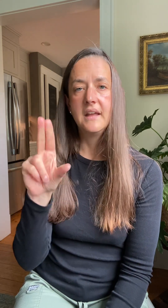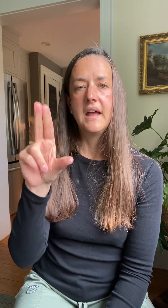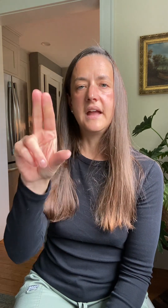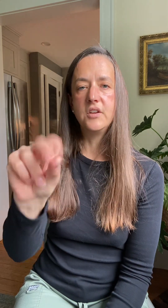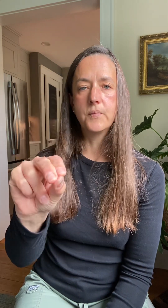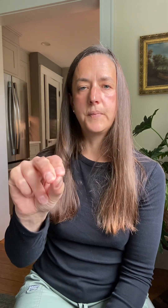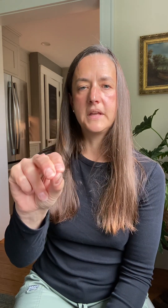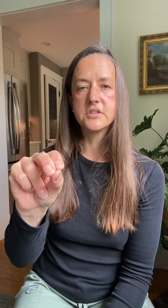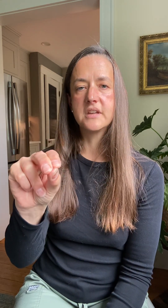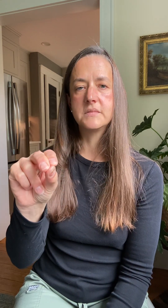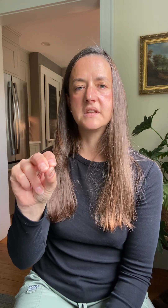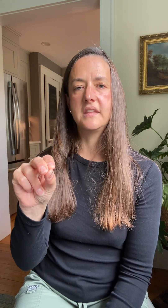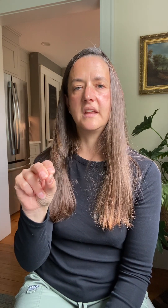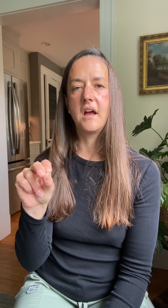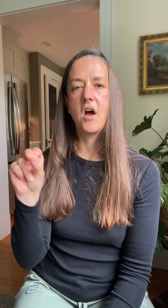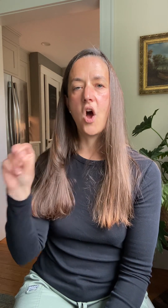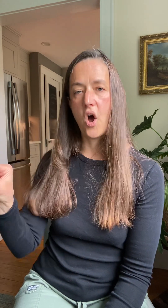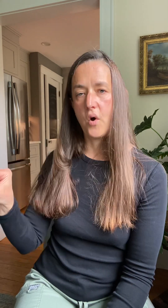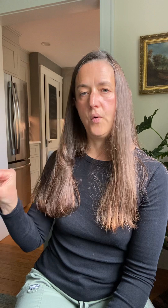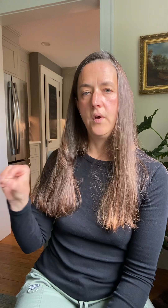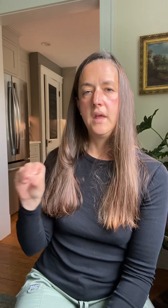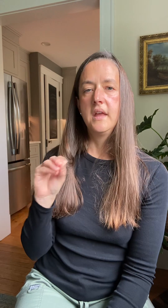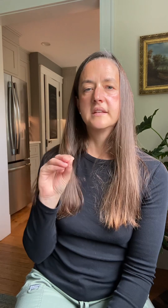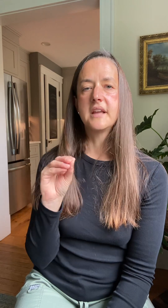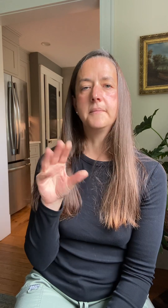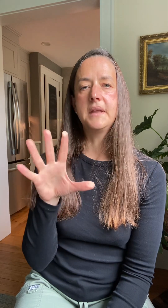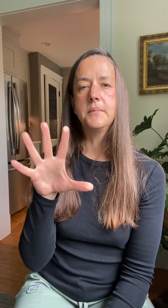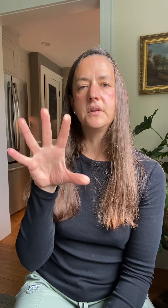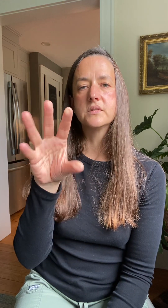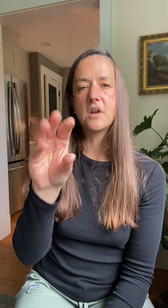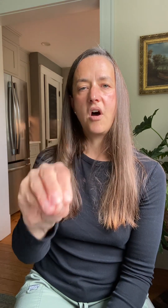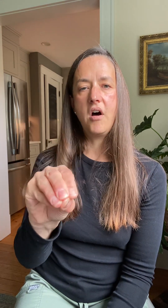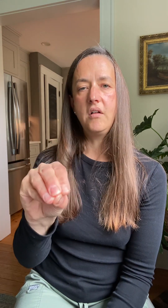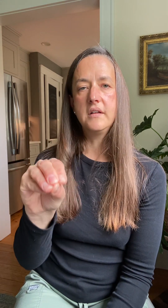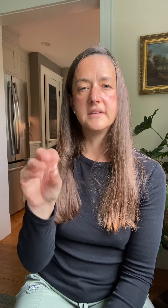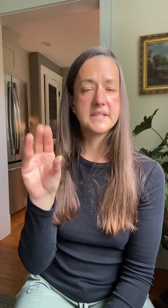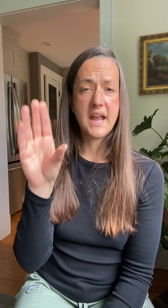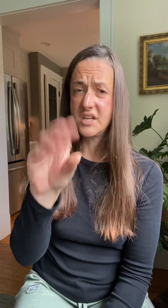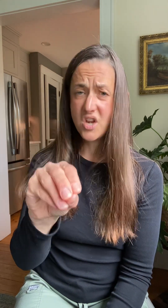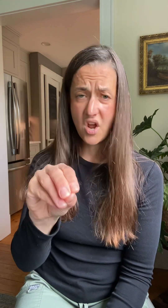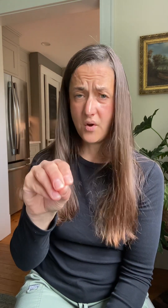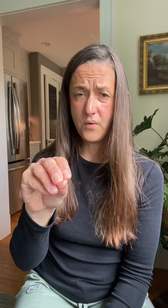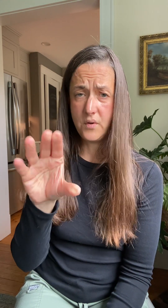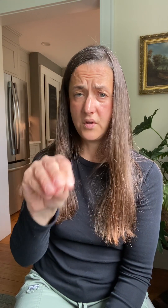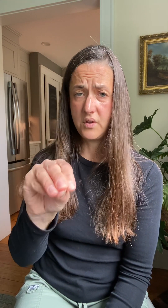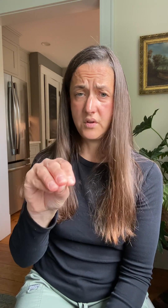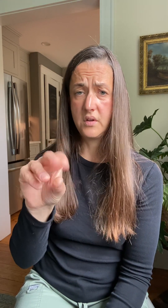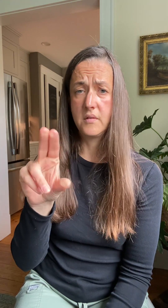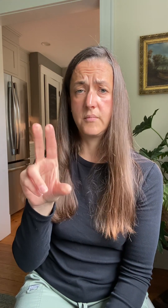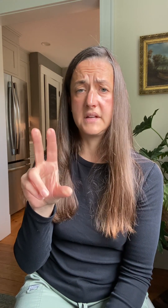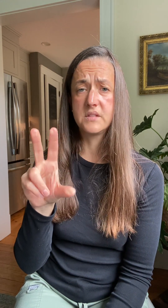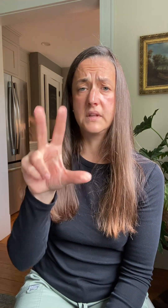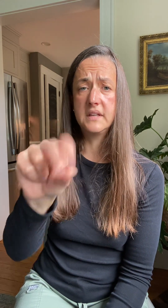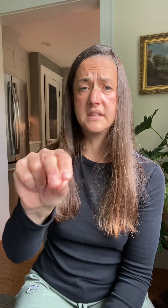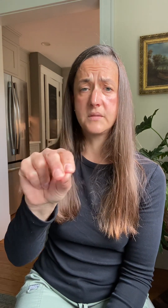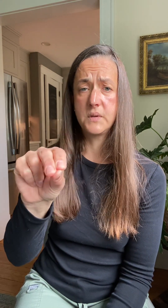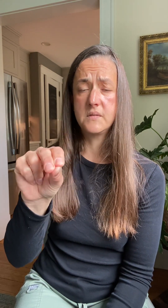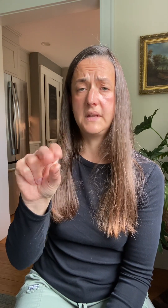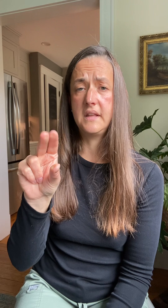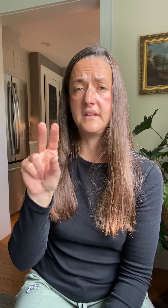and you pinch them to the O. Some people use all and say no, but it's really supposed to be these